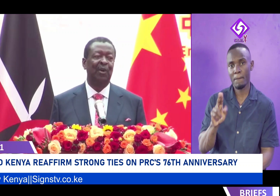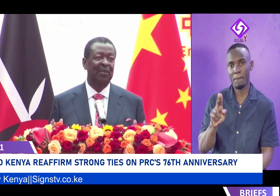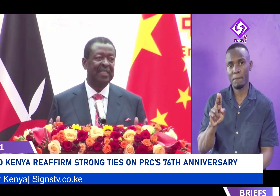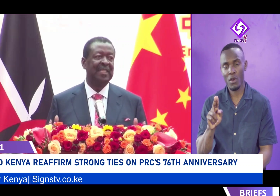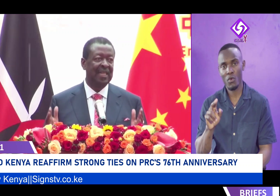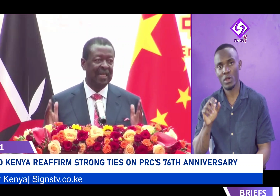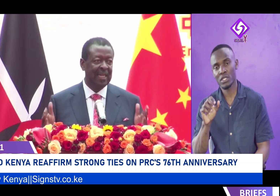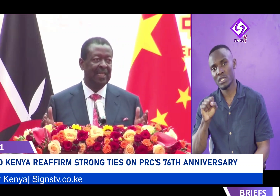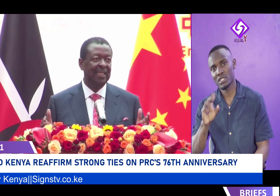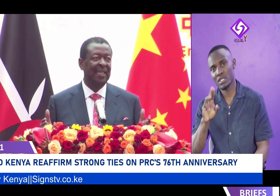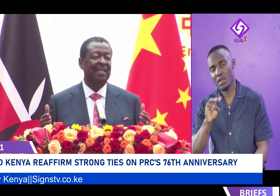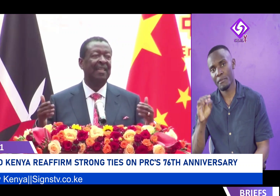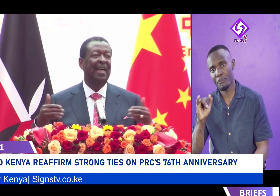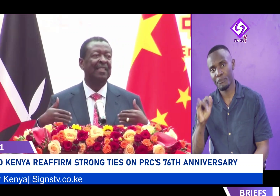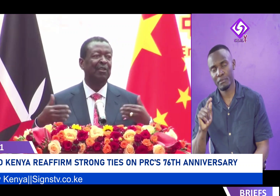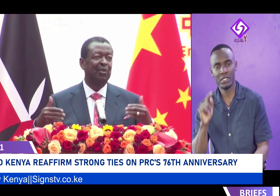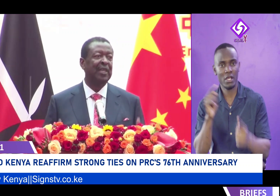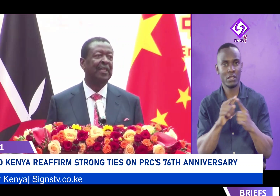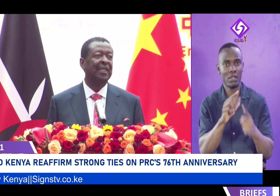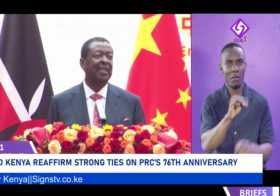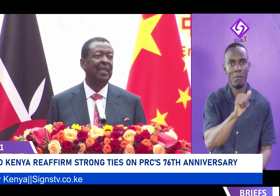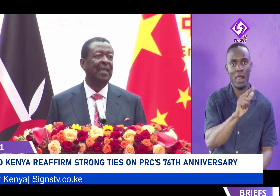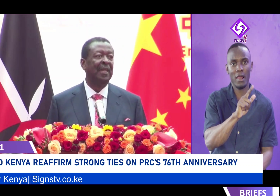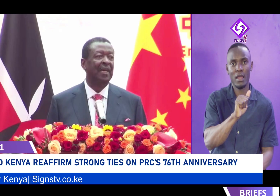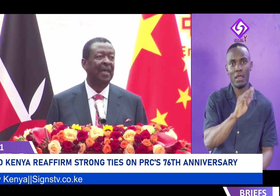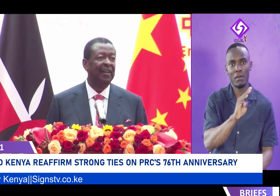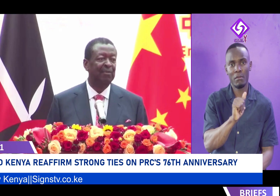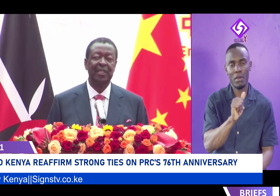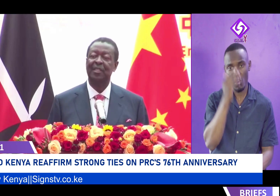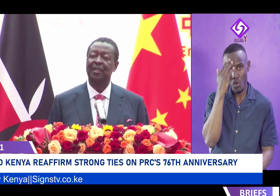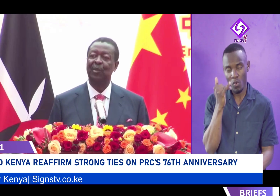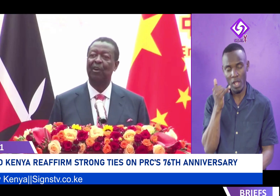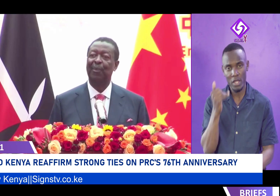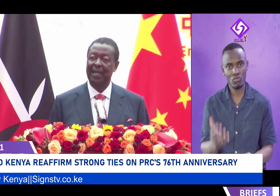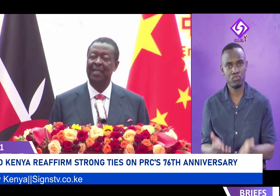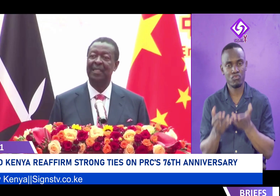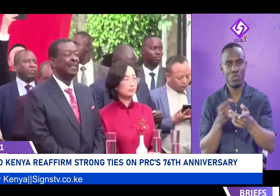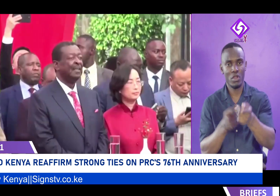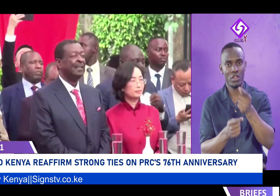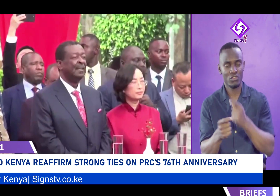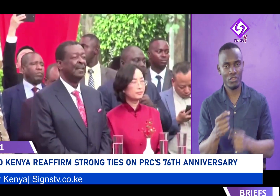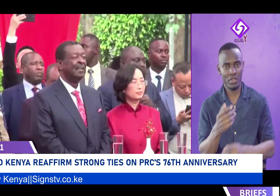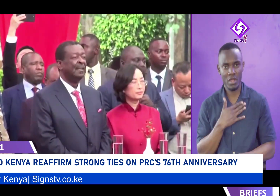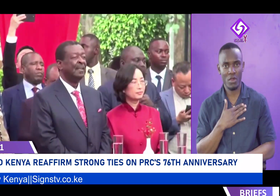all these, again, can enhance our trade arrangements with our partners.